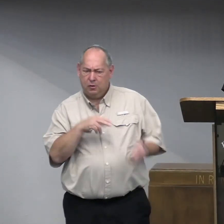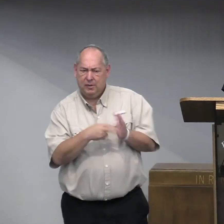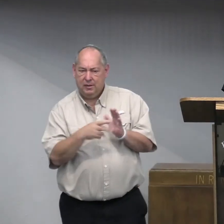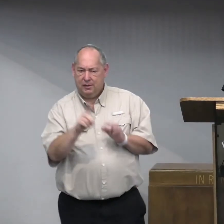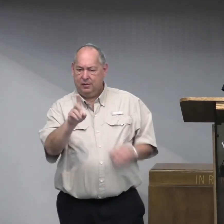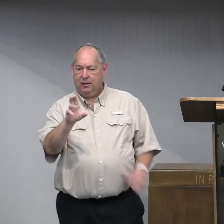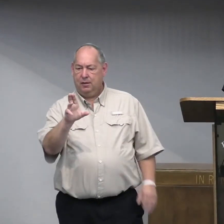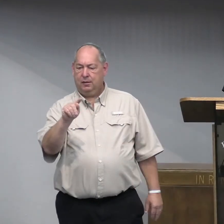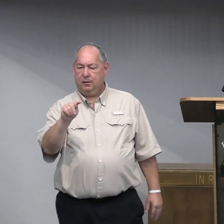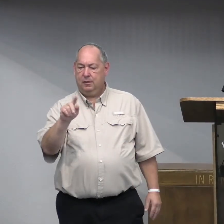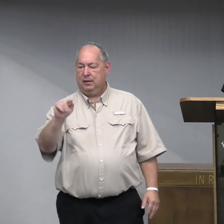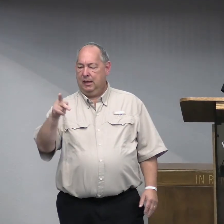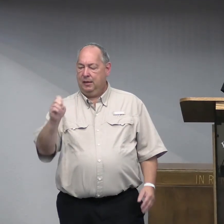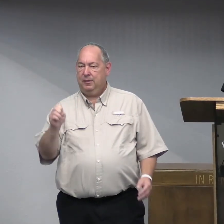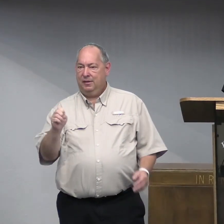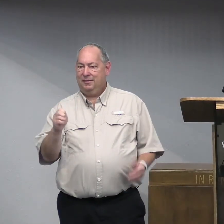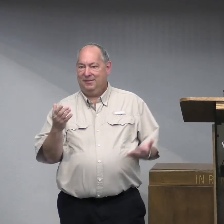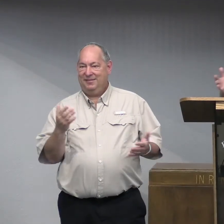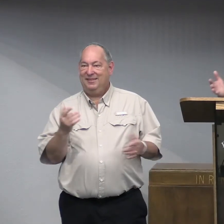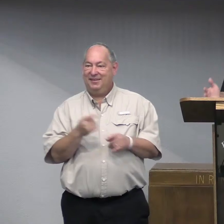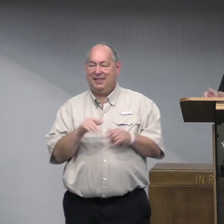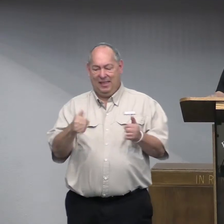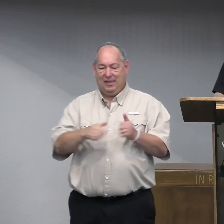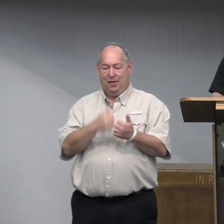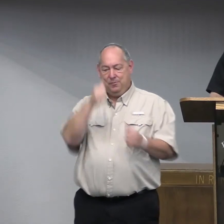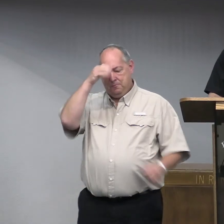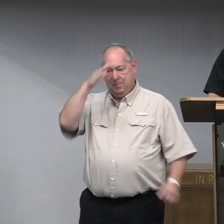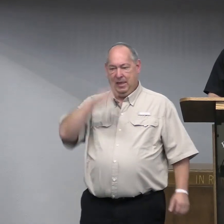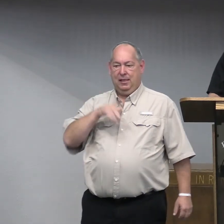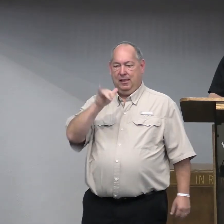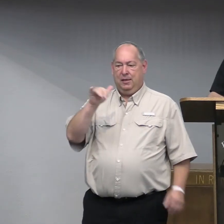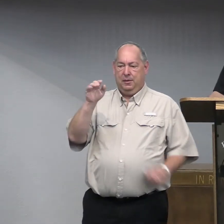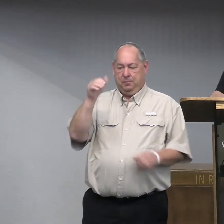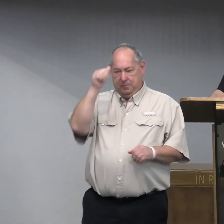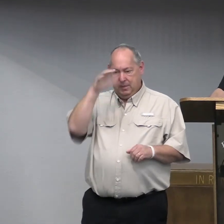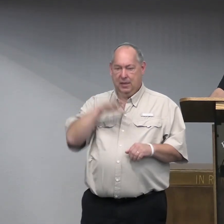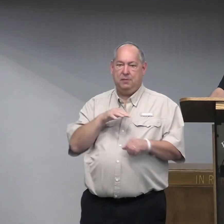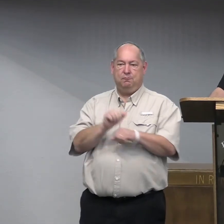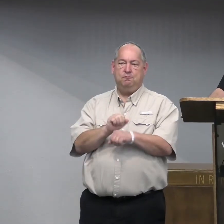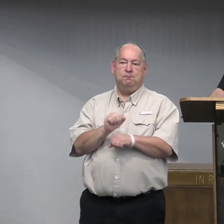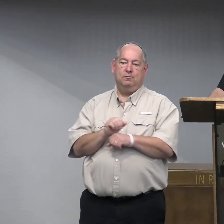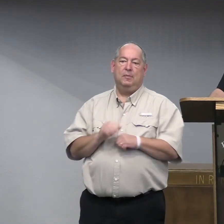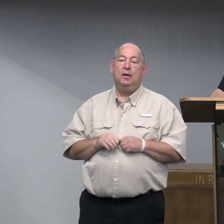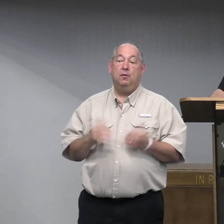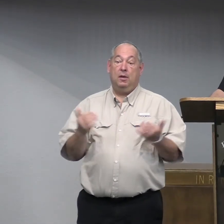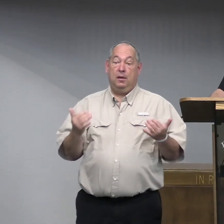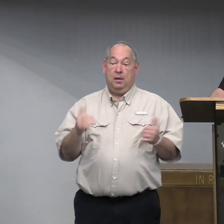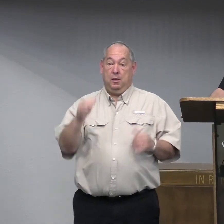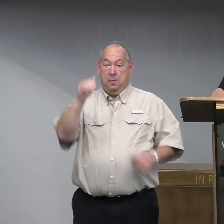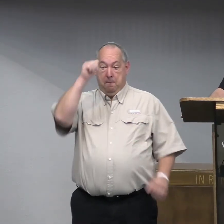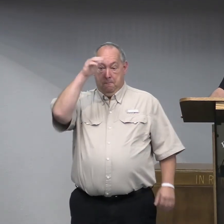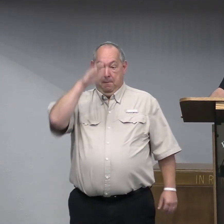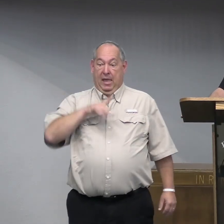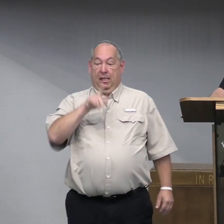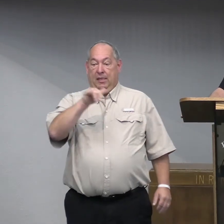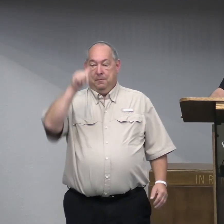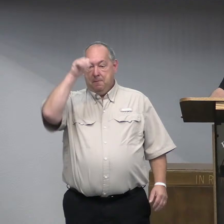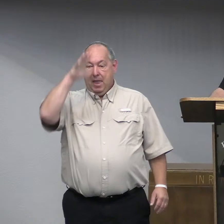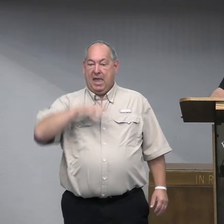tape or something along that lines, because that's how manly men operate. Well, we're on Manly Man